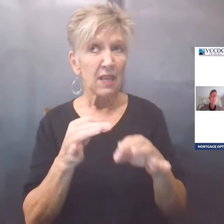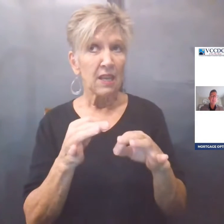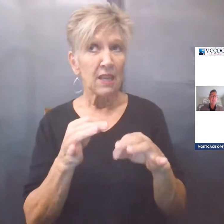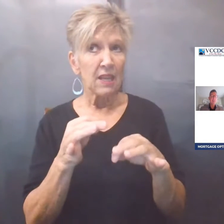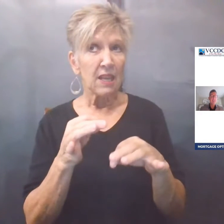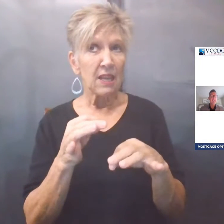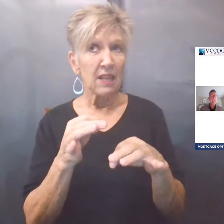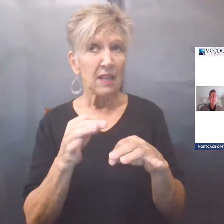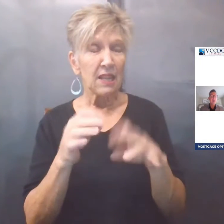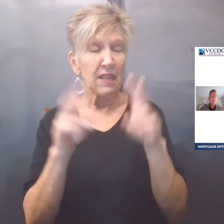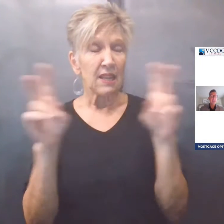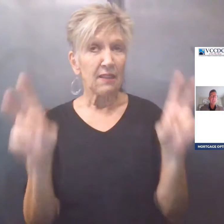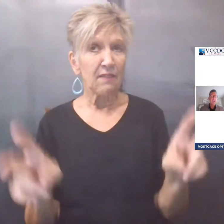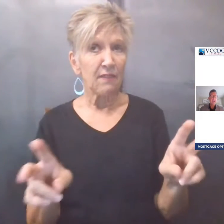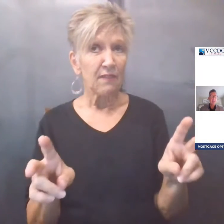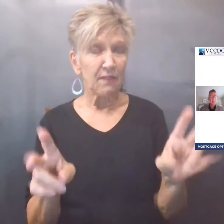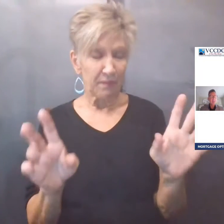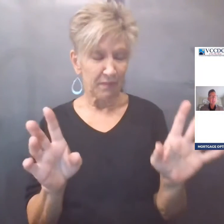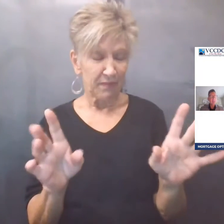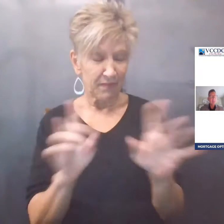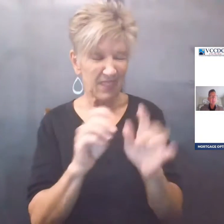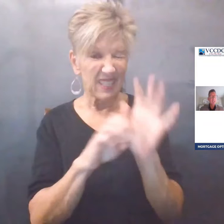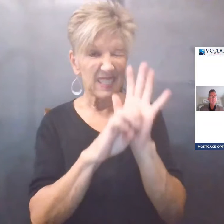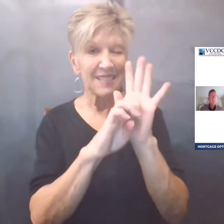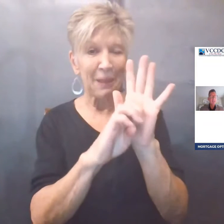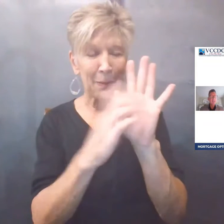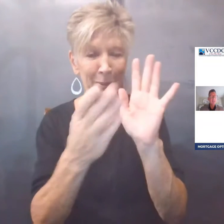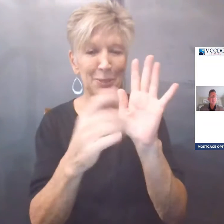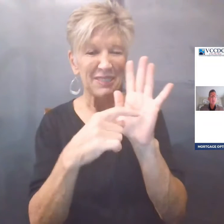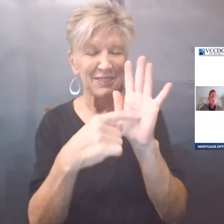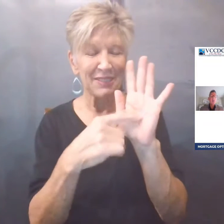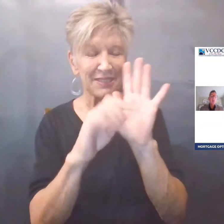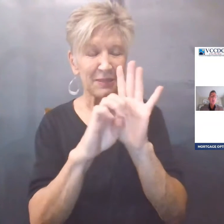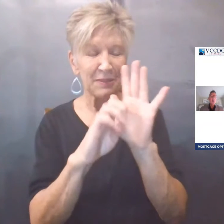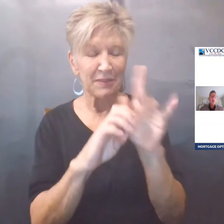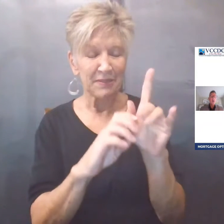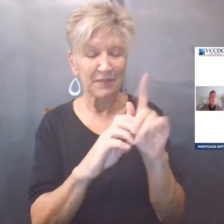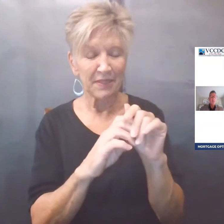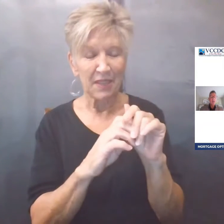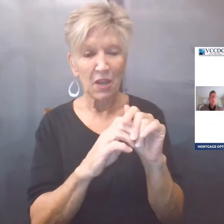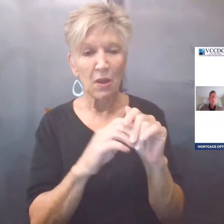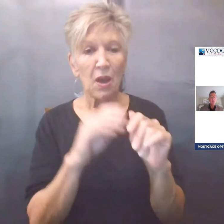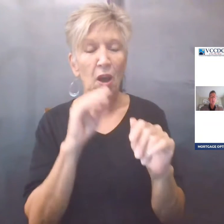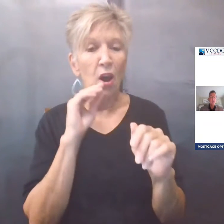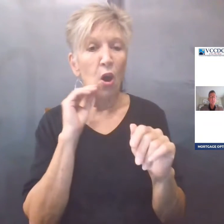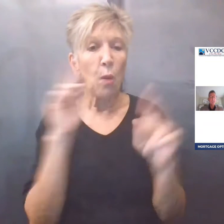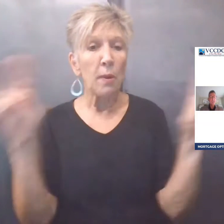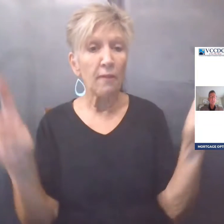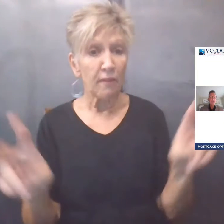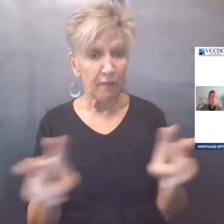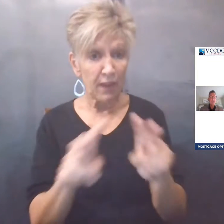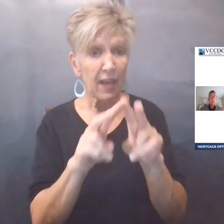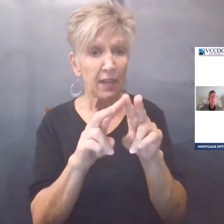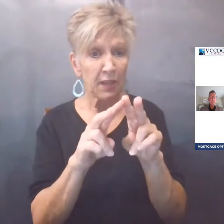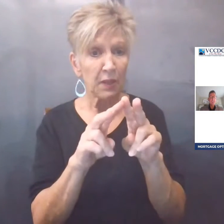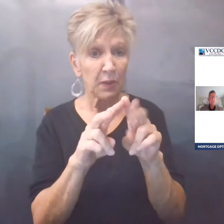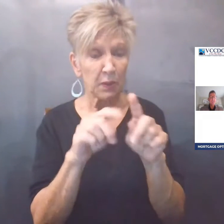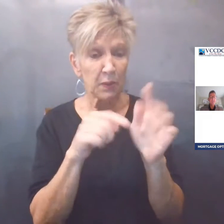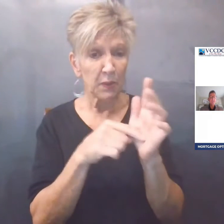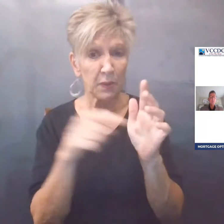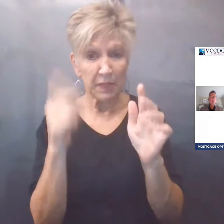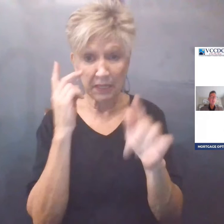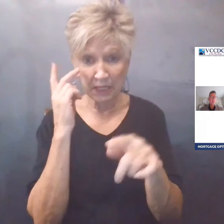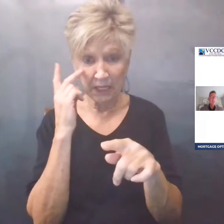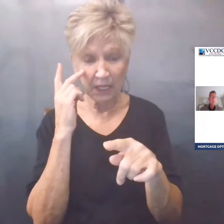So for example, let's look at a following scenario so we can sort of articulate this. The home value under this scenario, you can see,